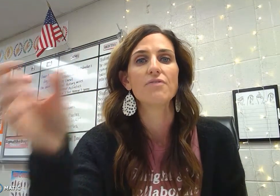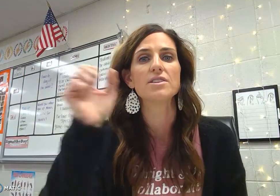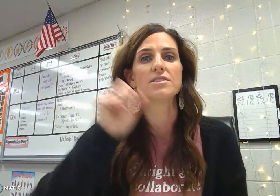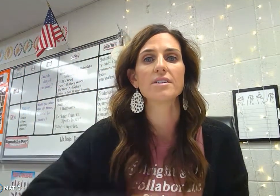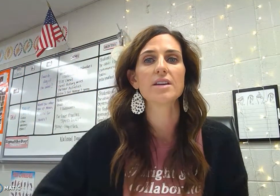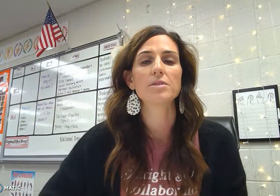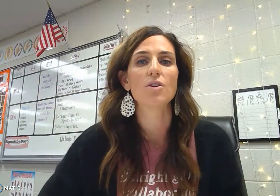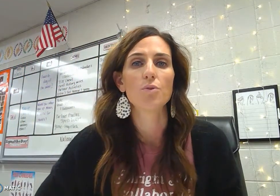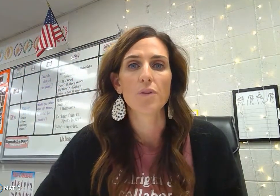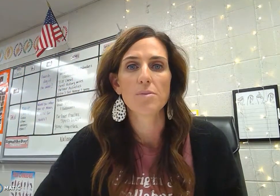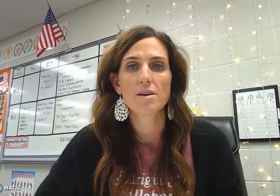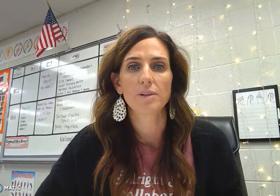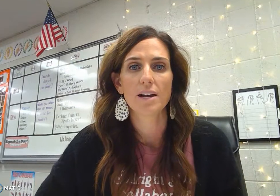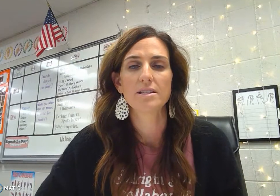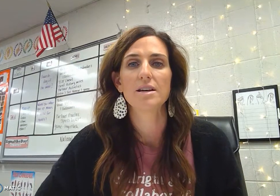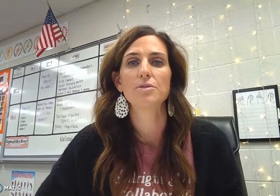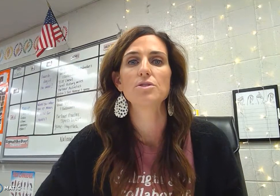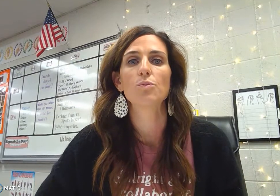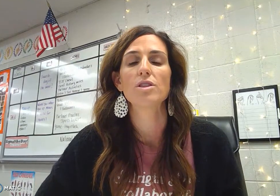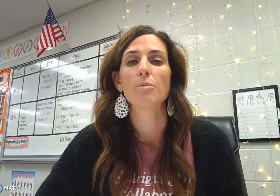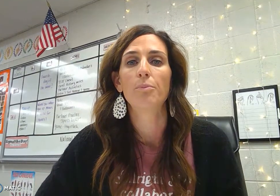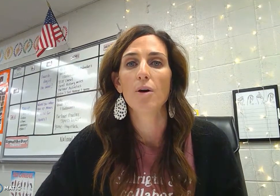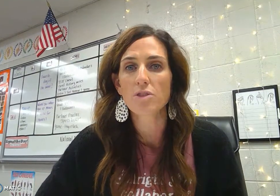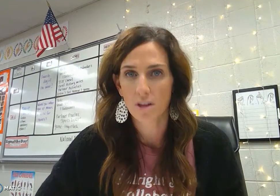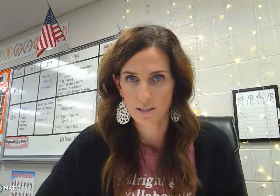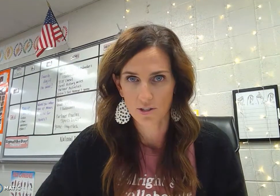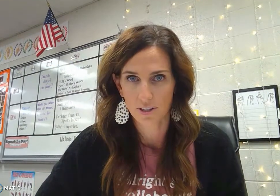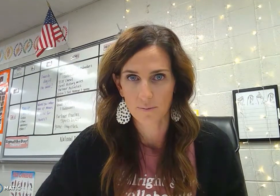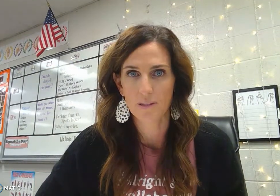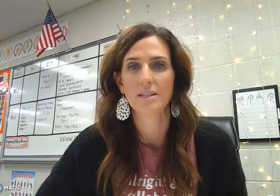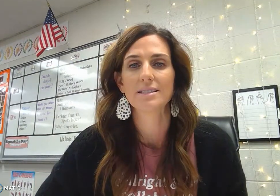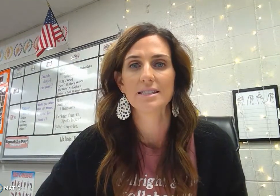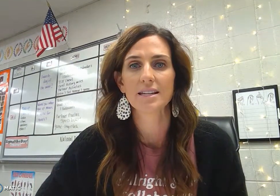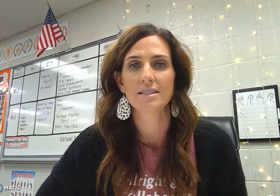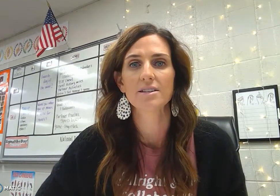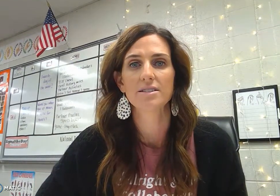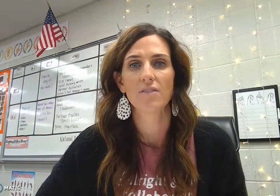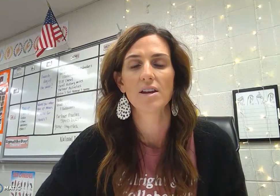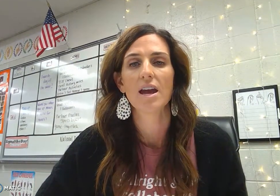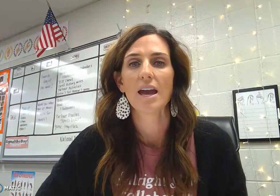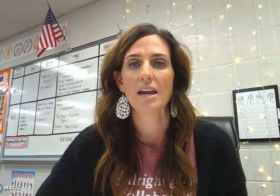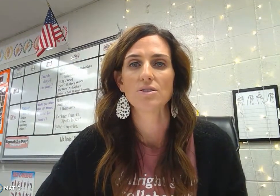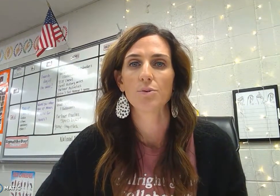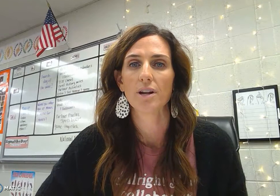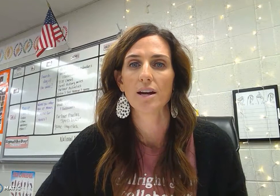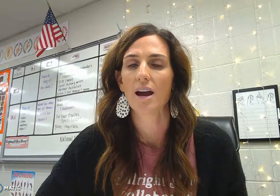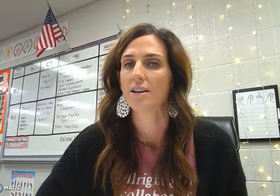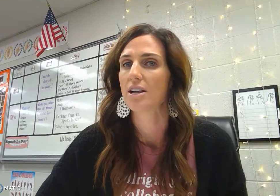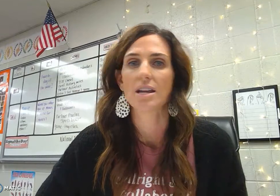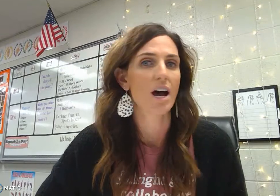this concept can only be applied to numbers with both digits being 6, 7, 8, or 9. I could not